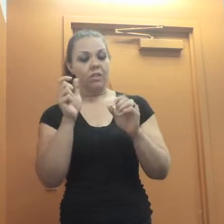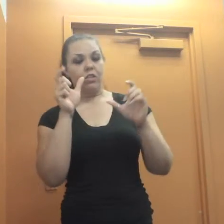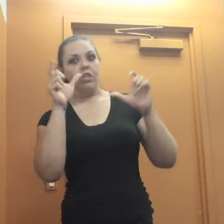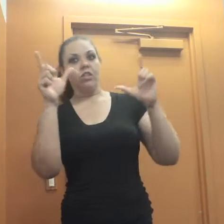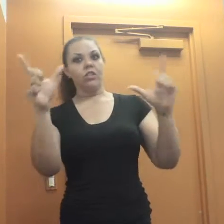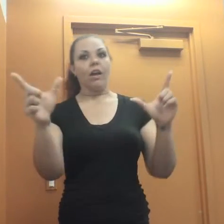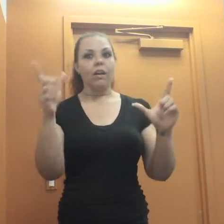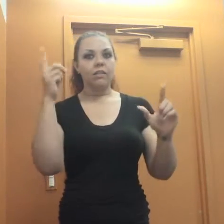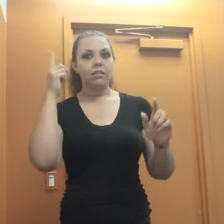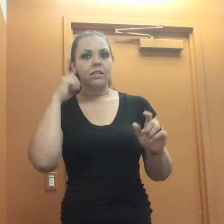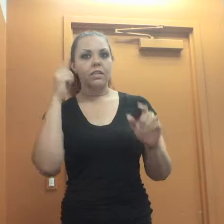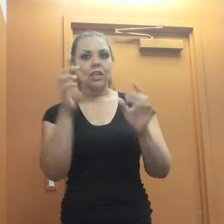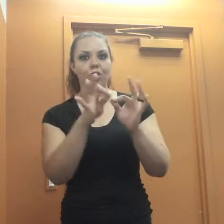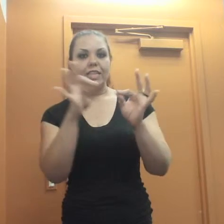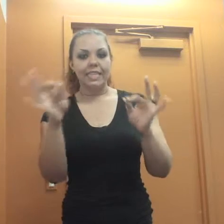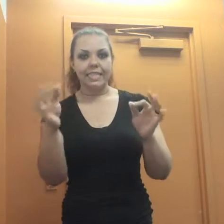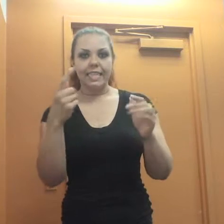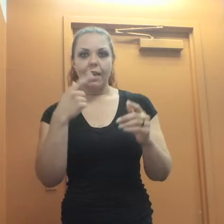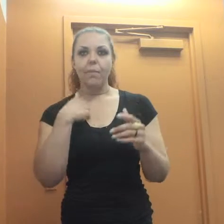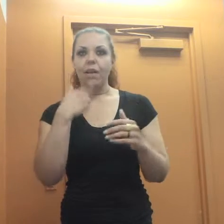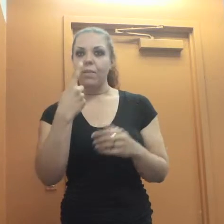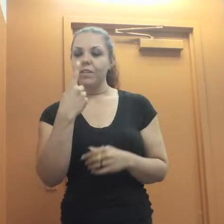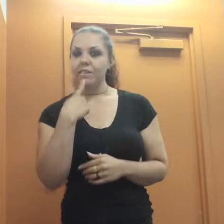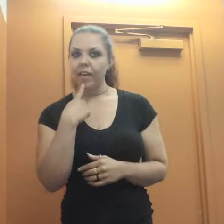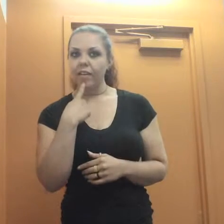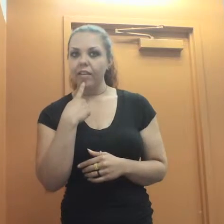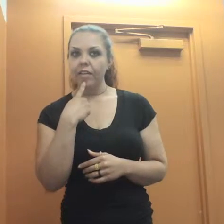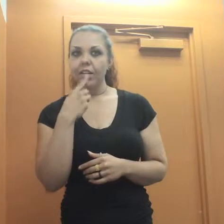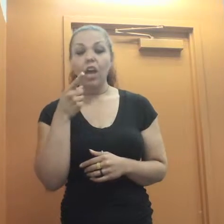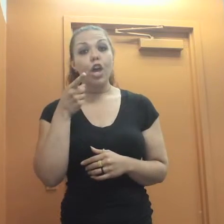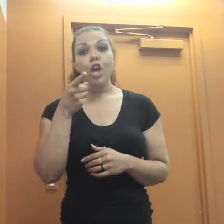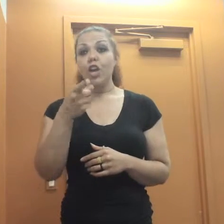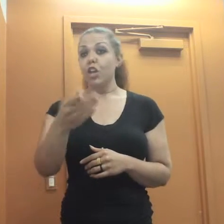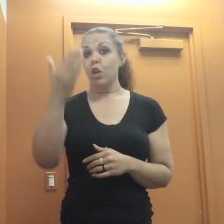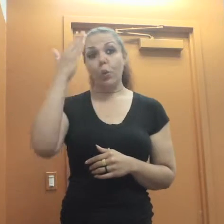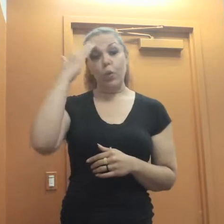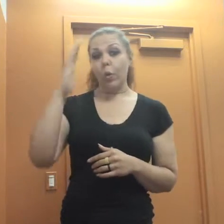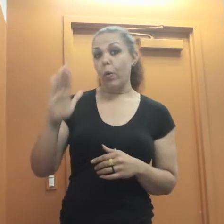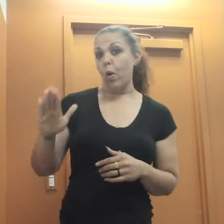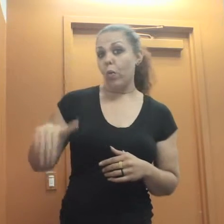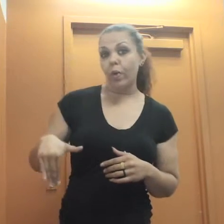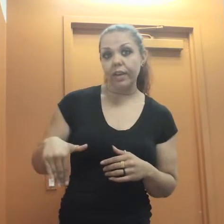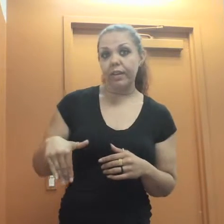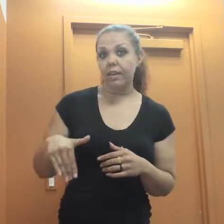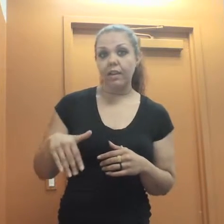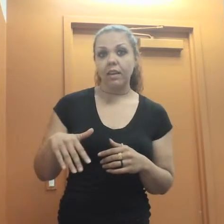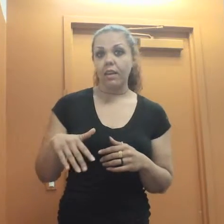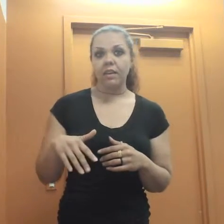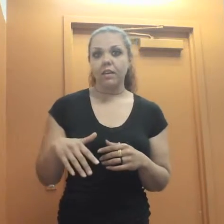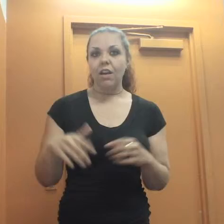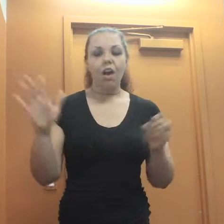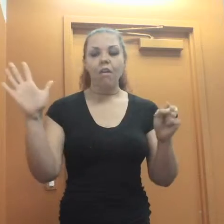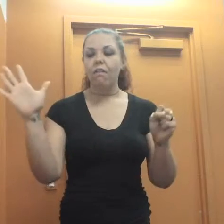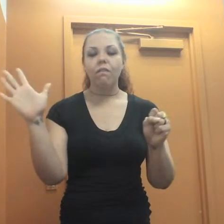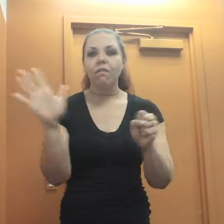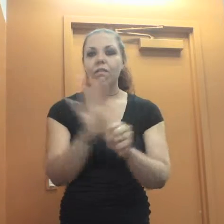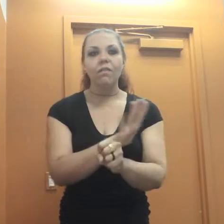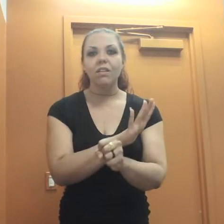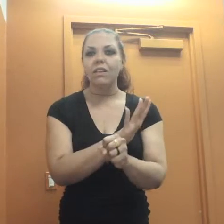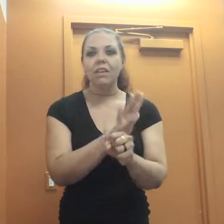make. You already know absolutely positively everything you need to know